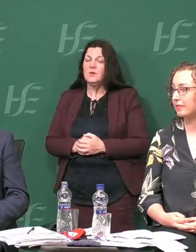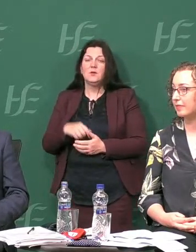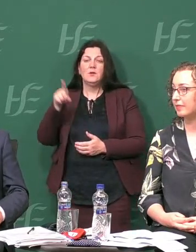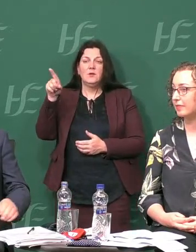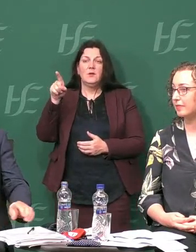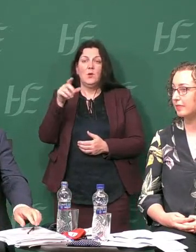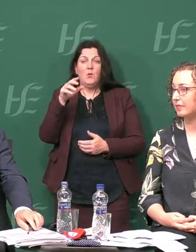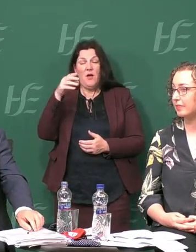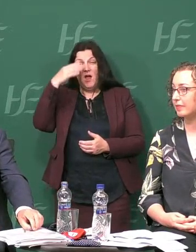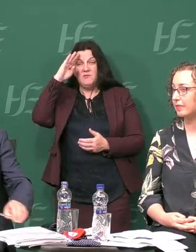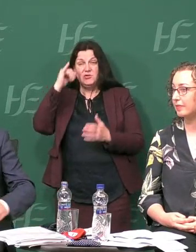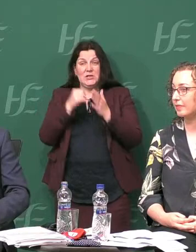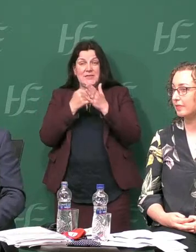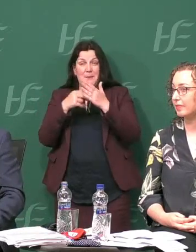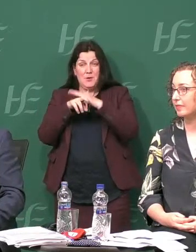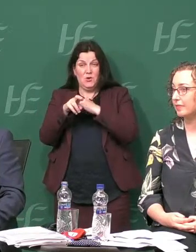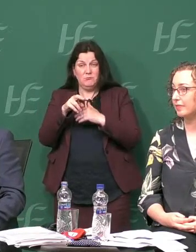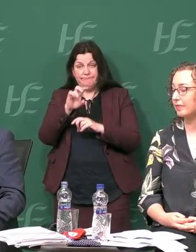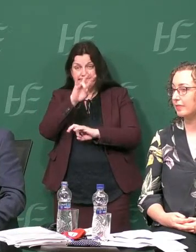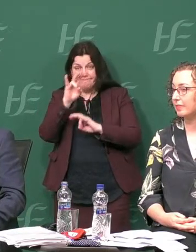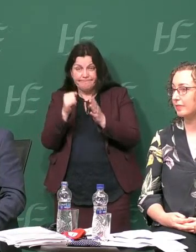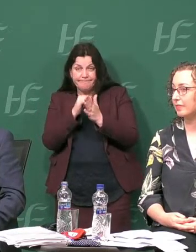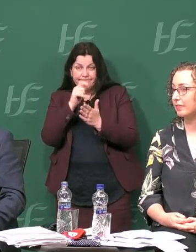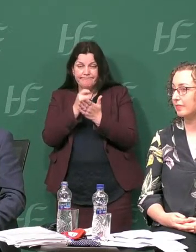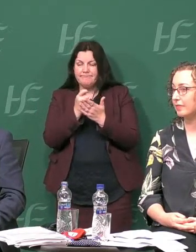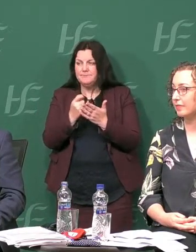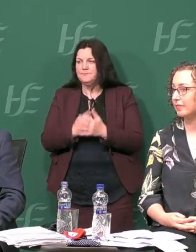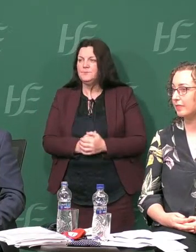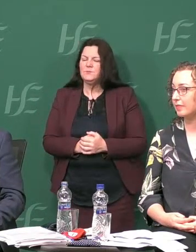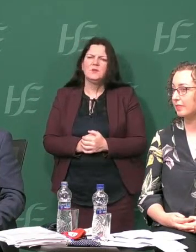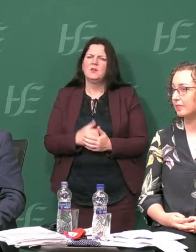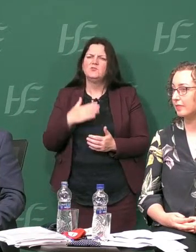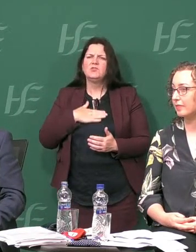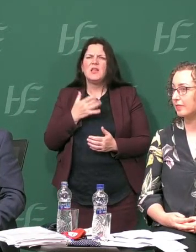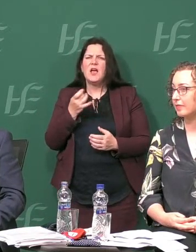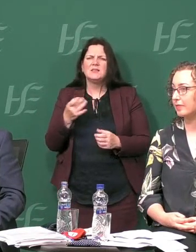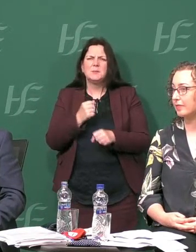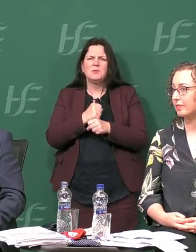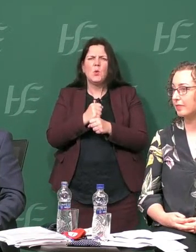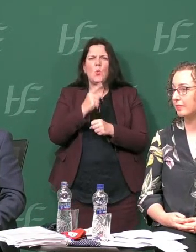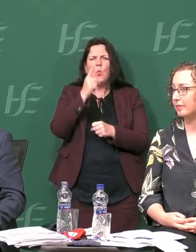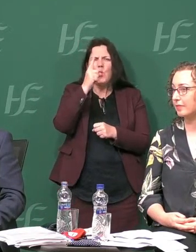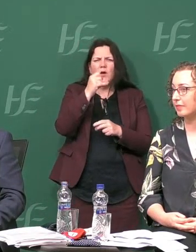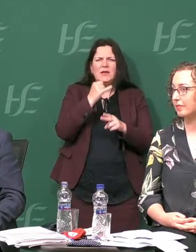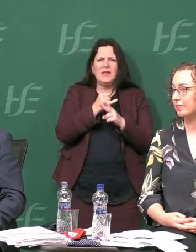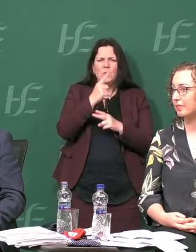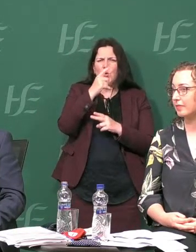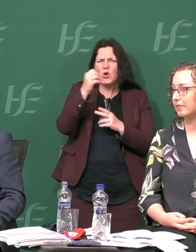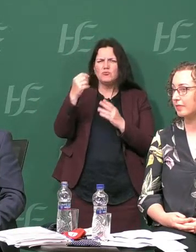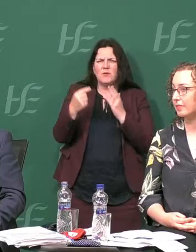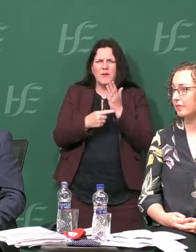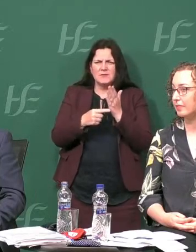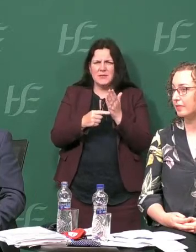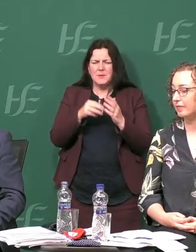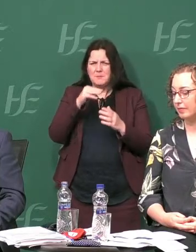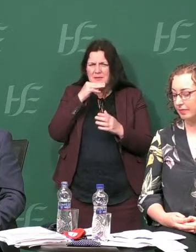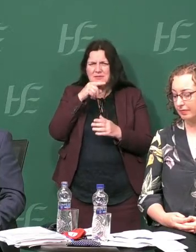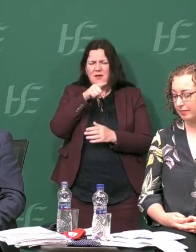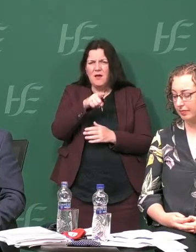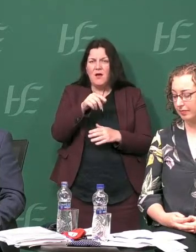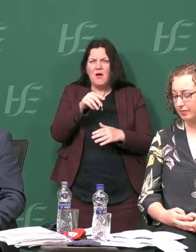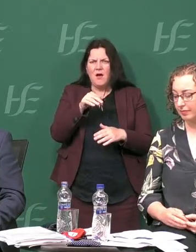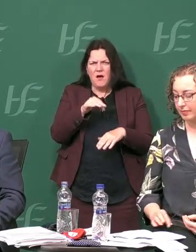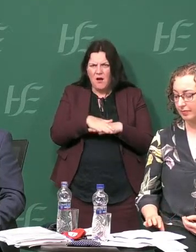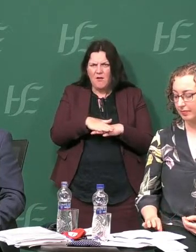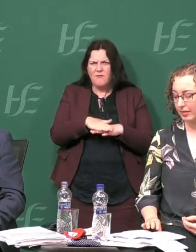Irish Examiner. Just that figure that Paul was talking about, 1 in 100,000, is that population or is that 1 in 100,000 of